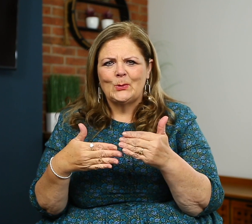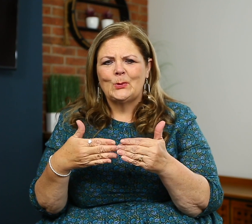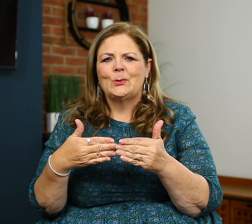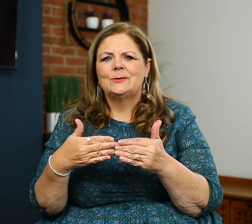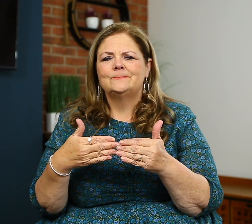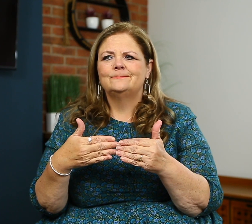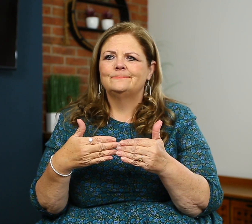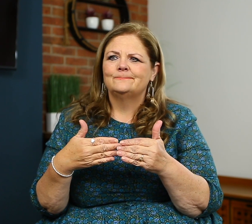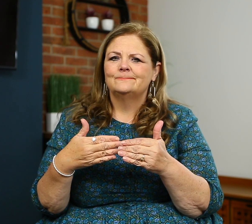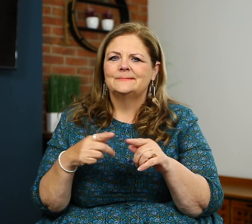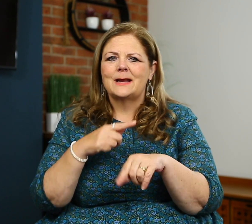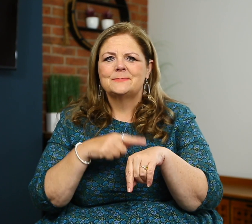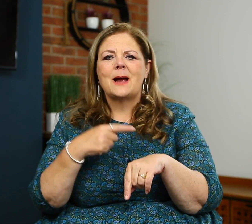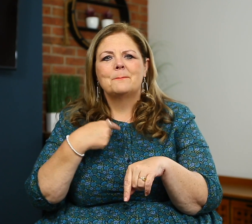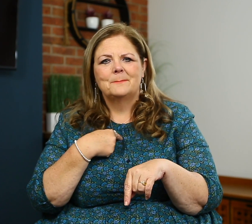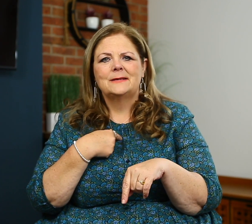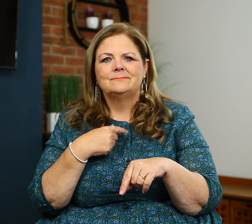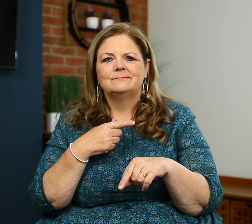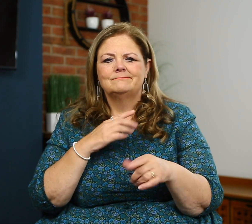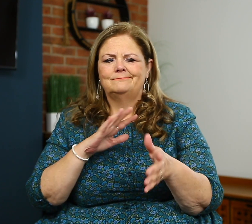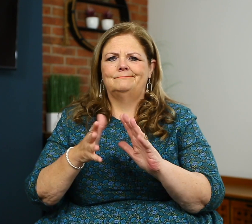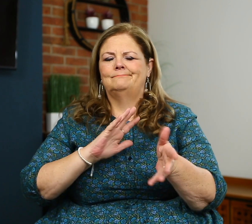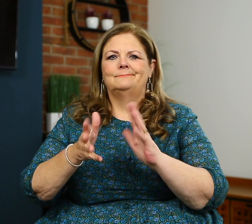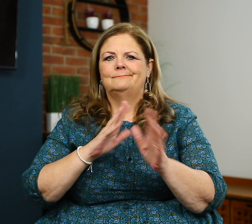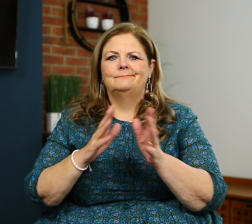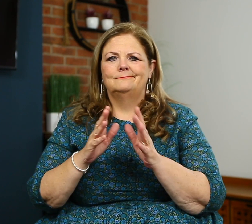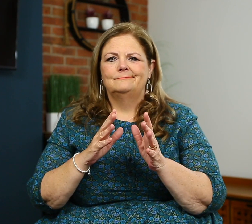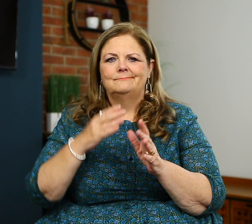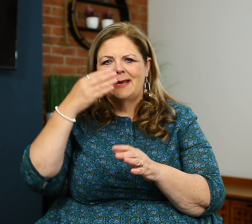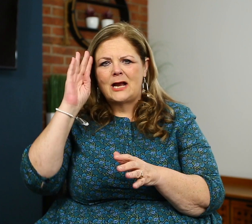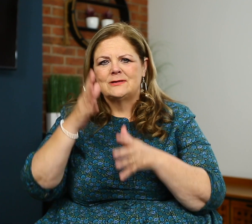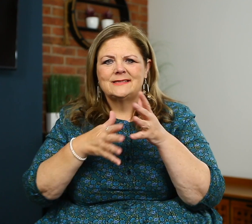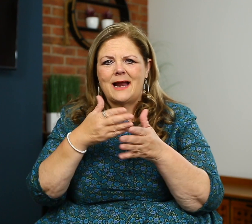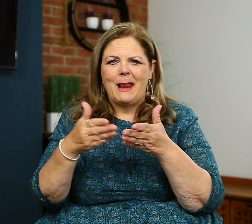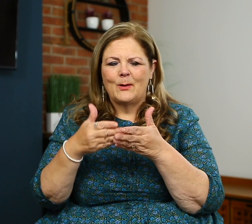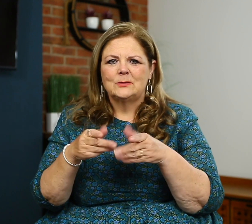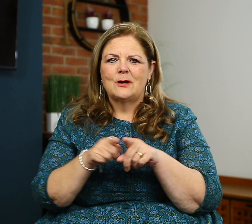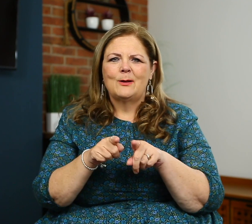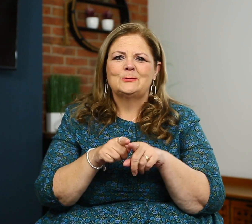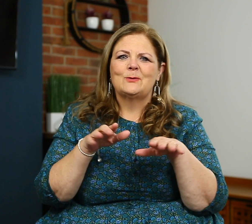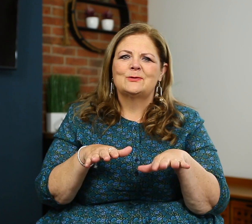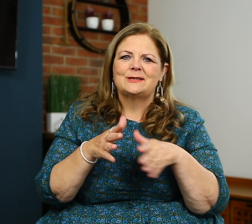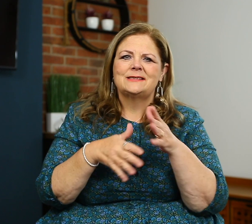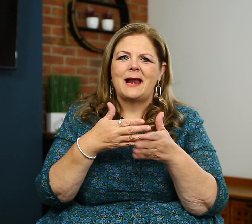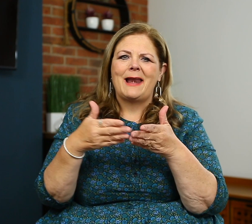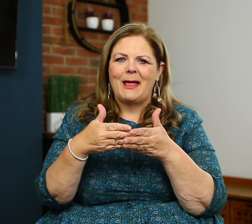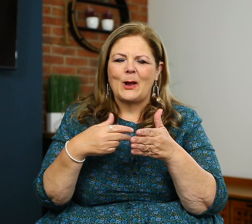at that same time, I was actually using Irish Sign Language and British Sign Language, so it was